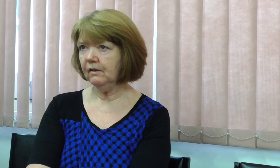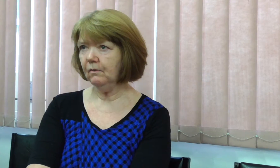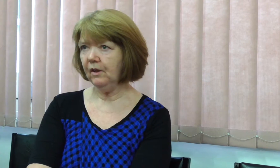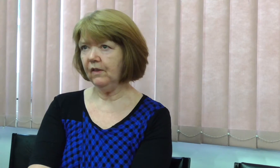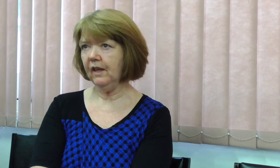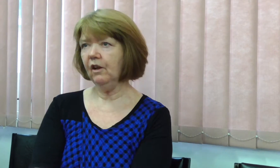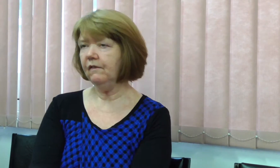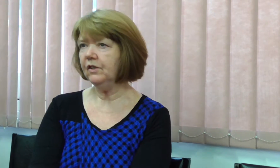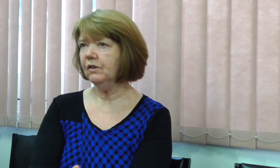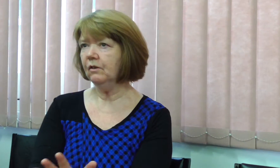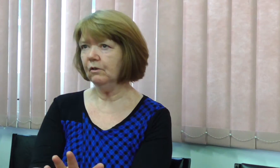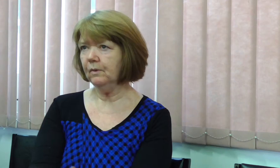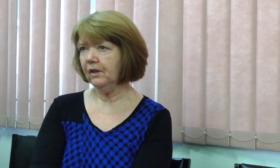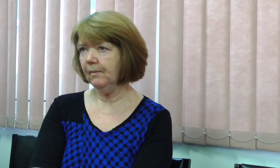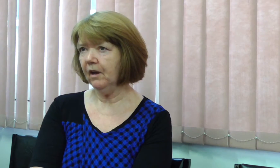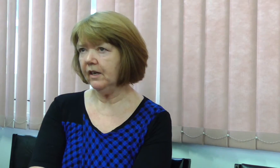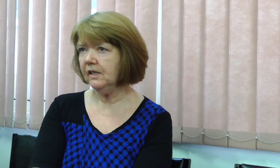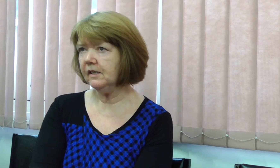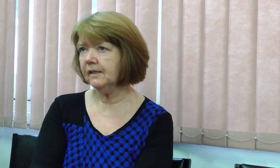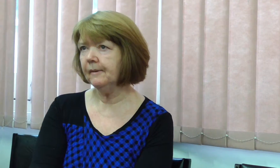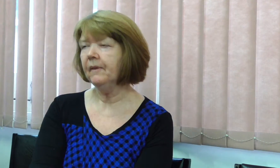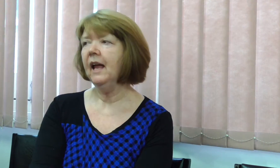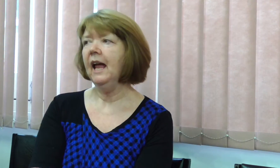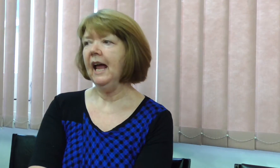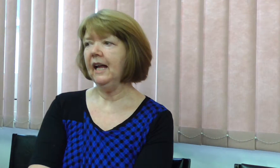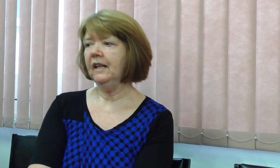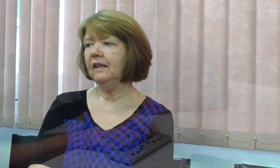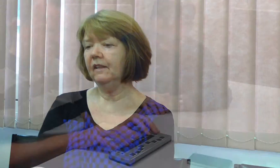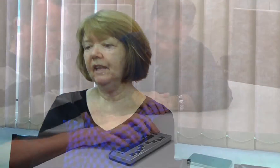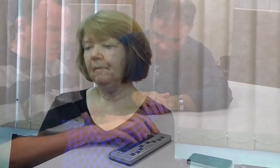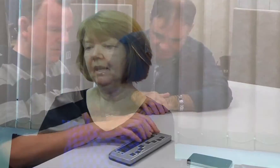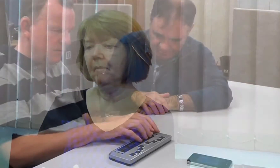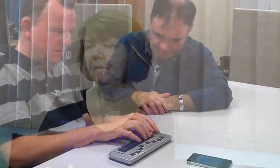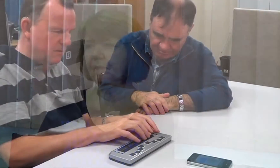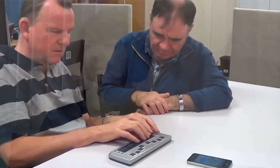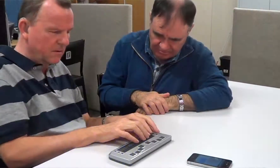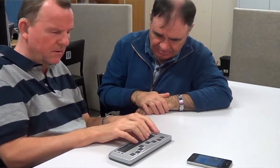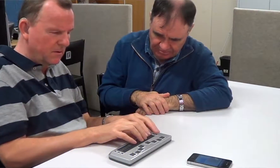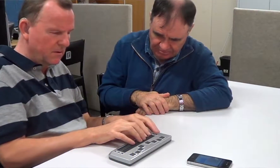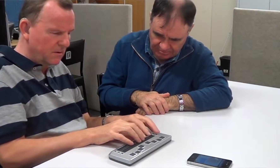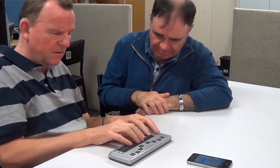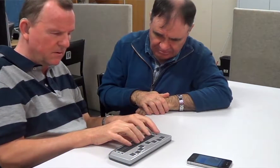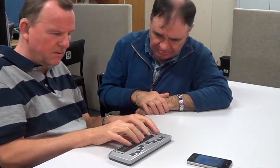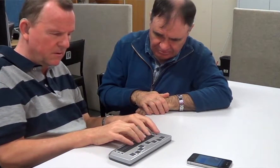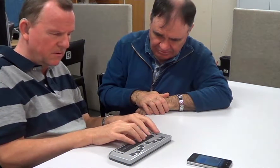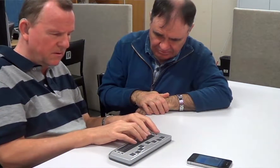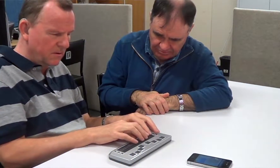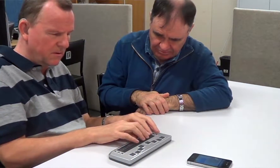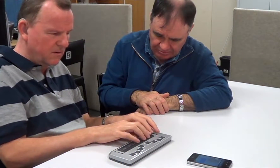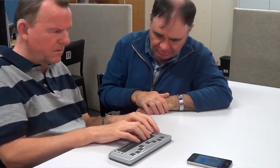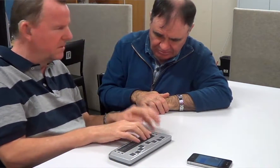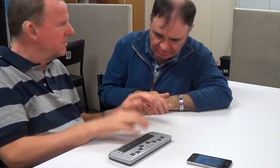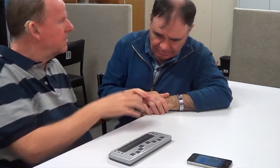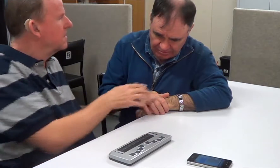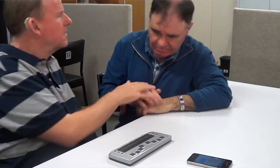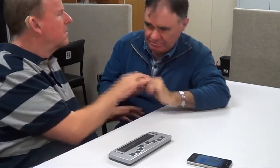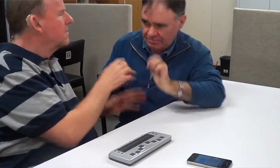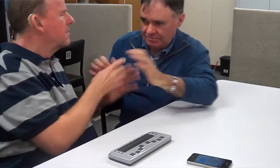with their low vision or with their blindness, and they become a bit responsible for it. But from then on, if they want to learn more about